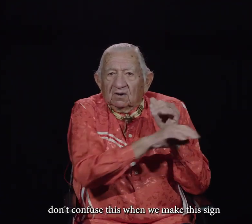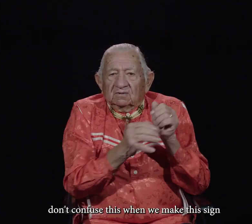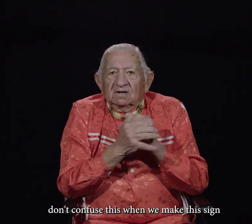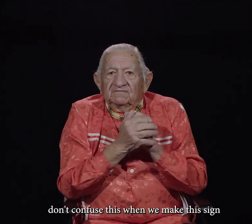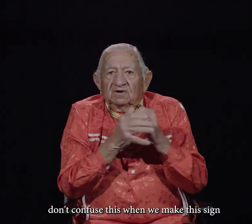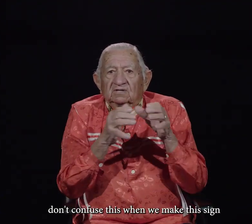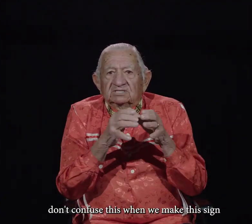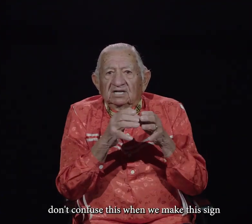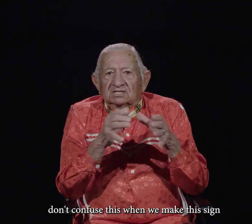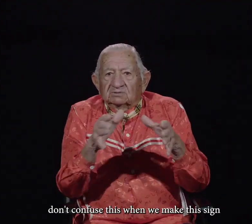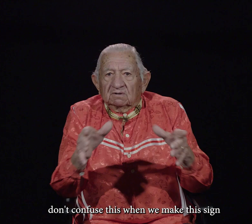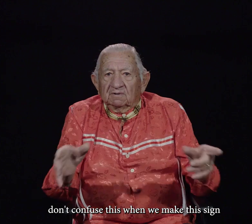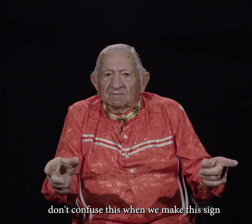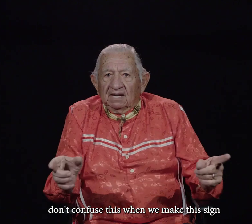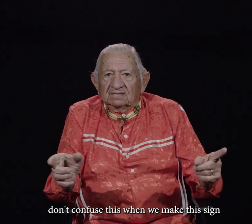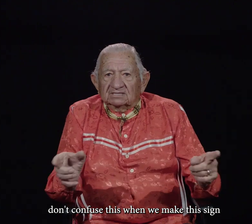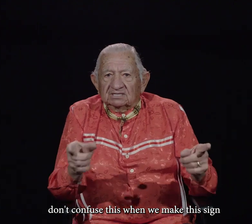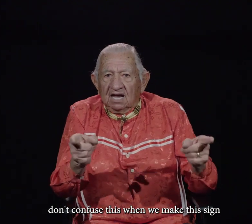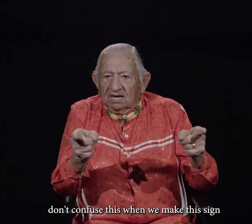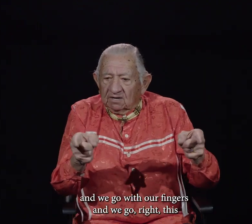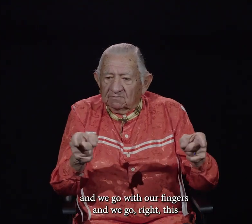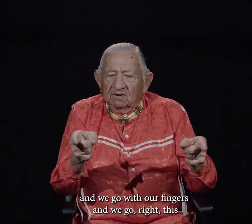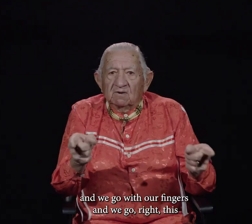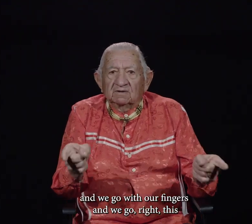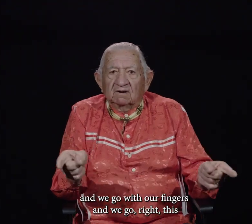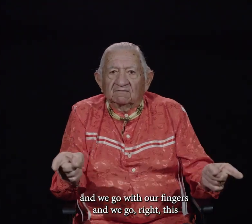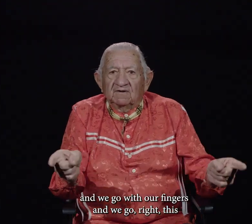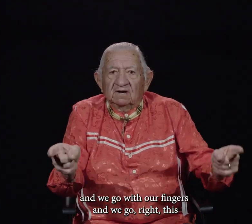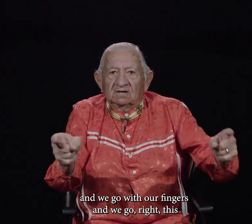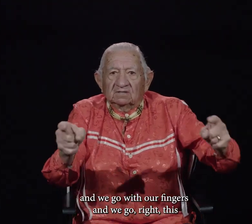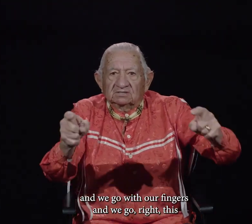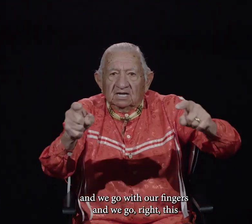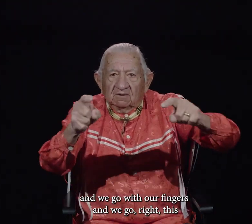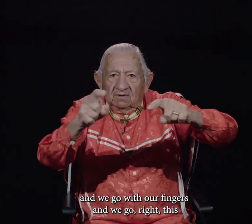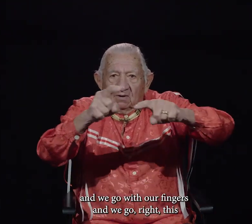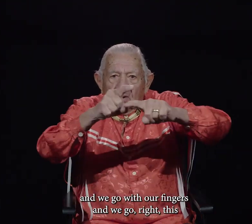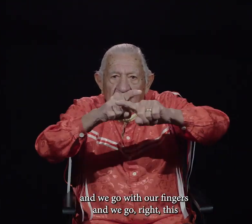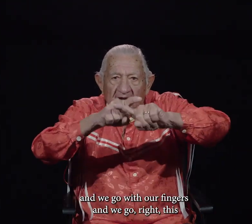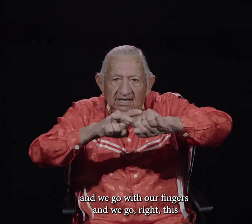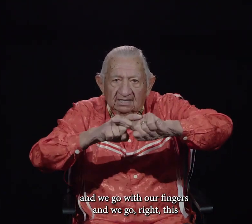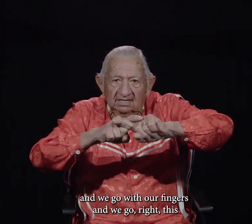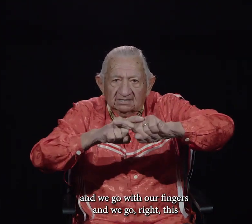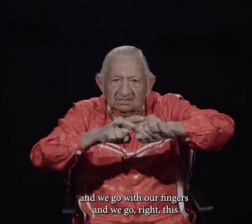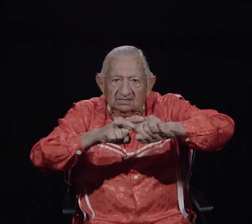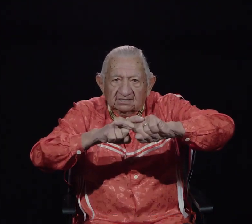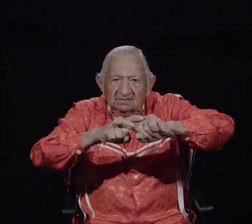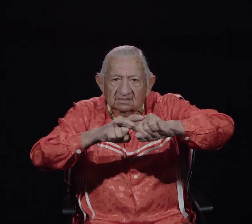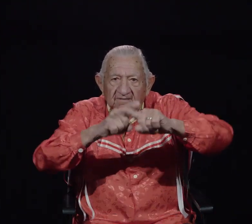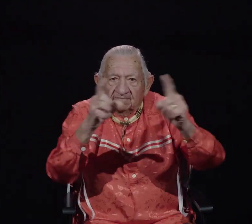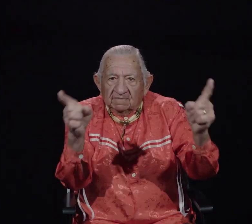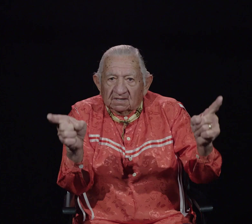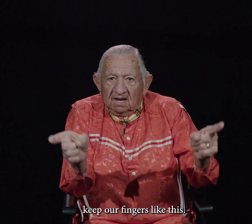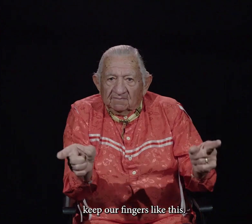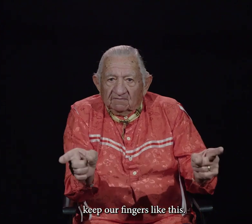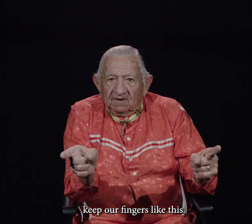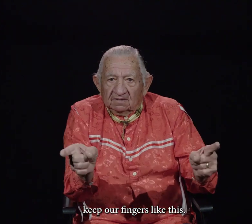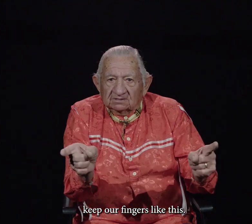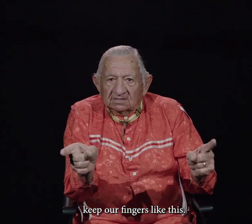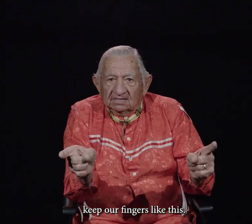don't confuse this when we make this sign and we go with our fingers and we go like this. Keep our fingers like